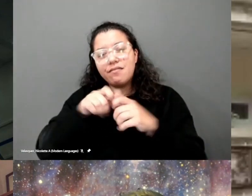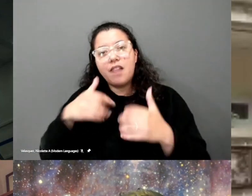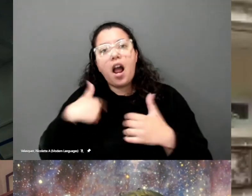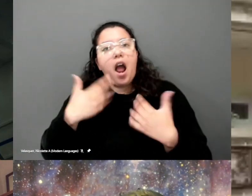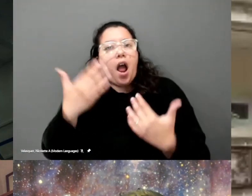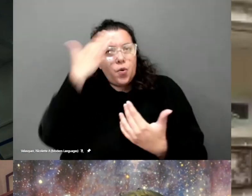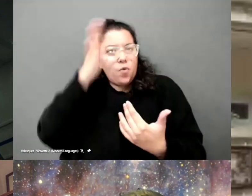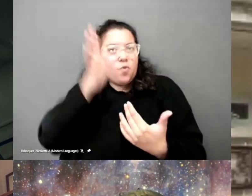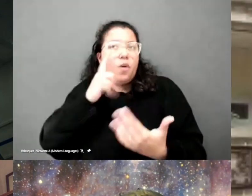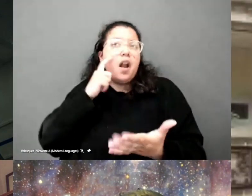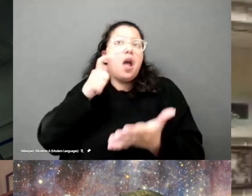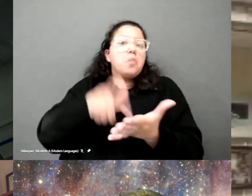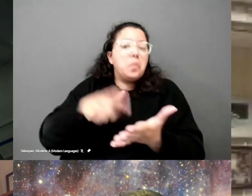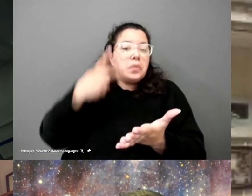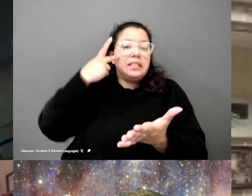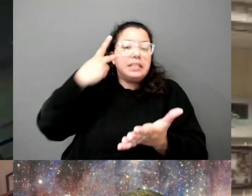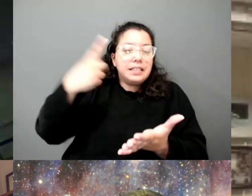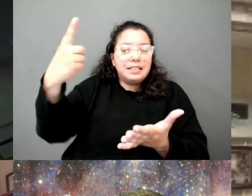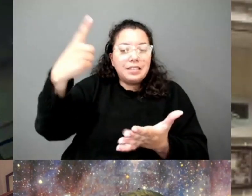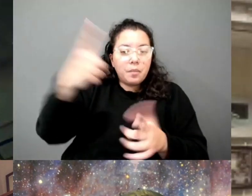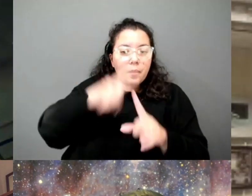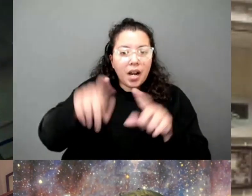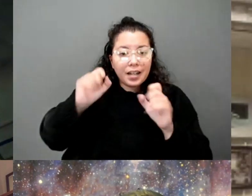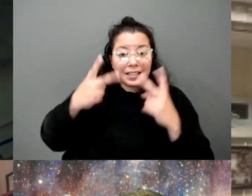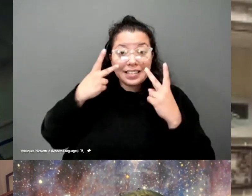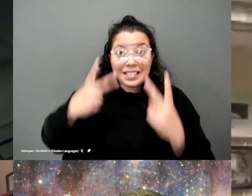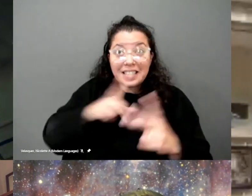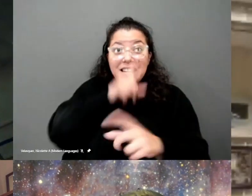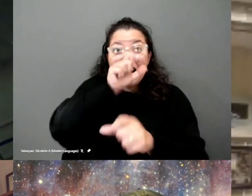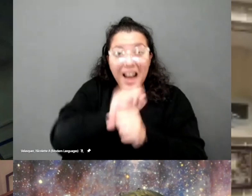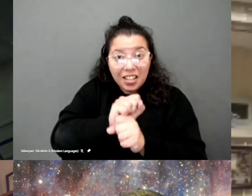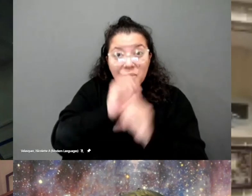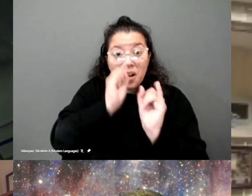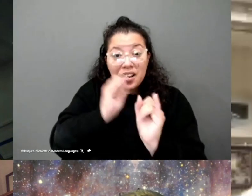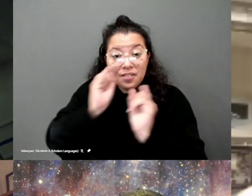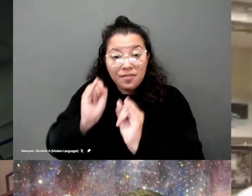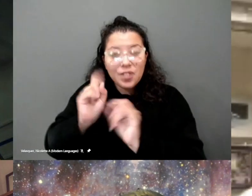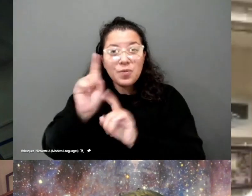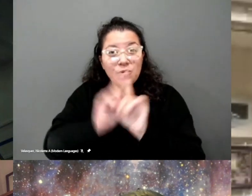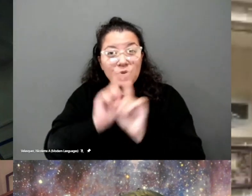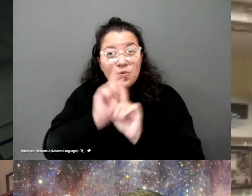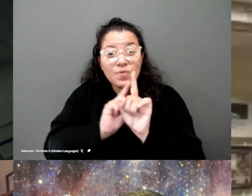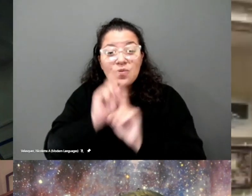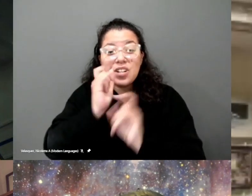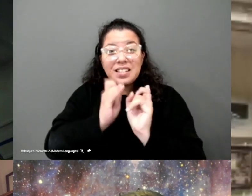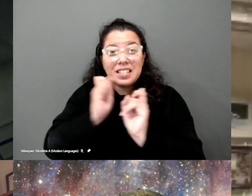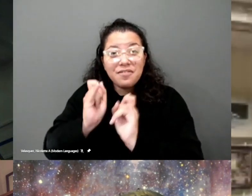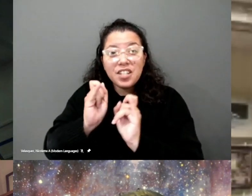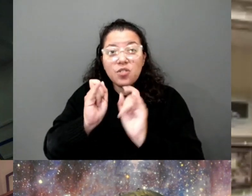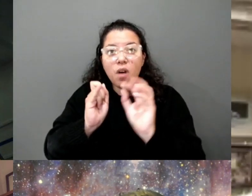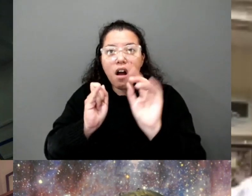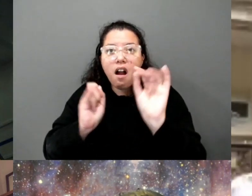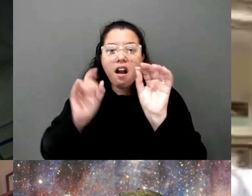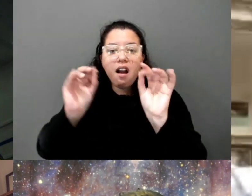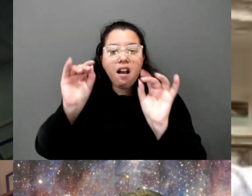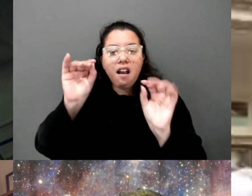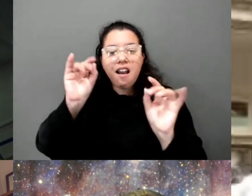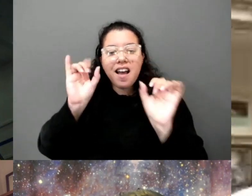as individual, living, almost little creatures was a surprise to me.